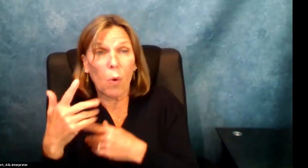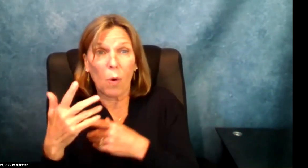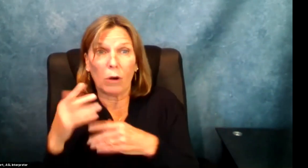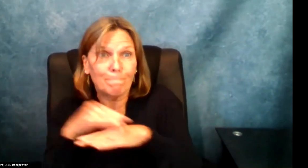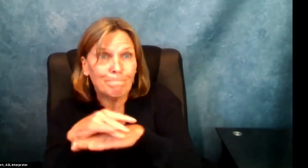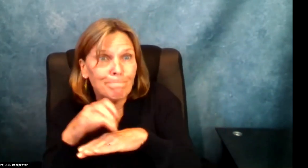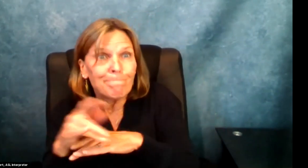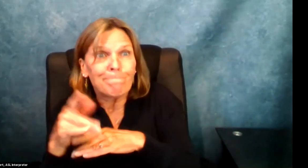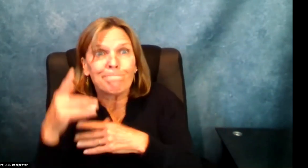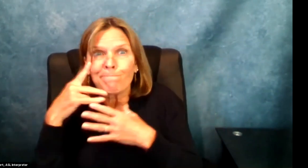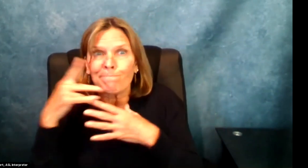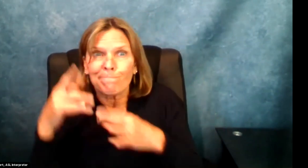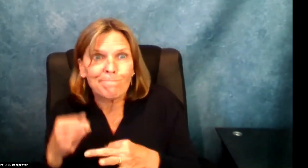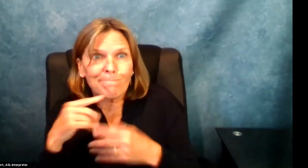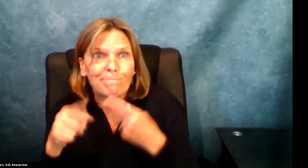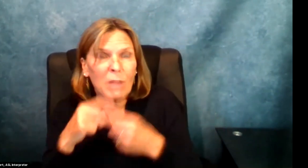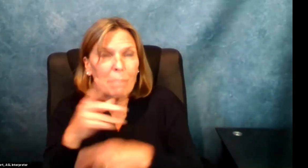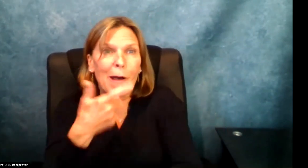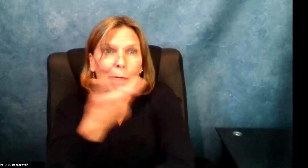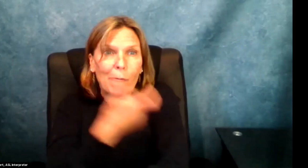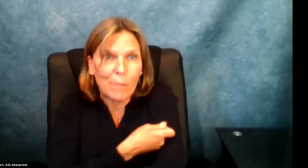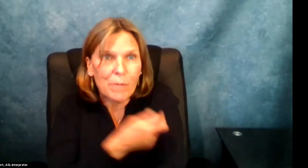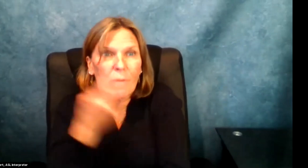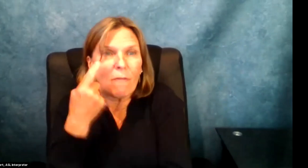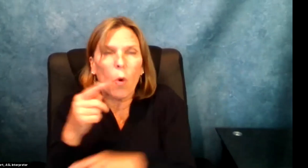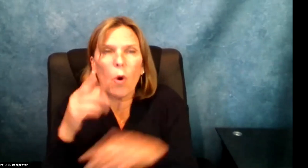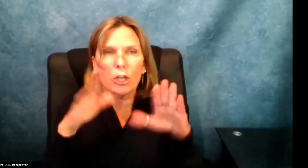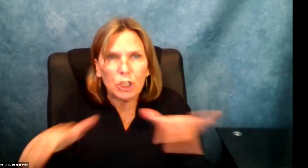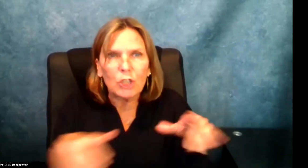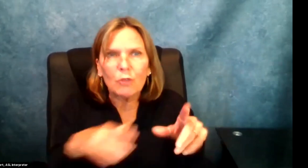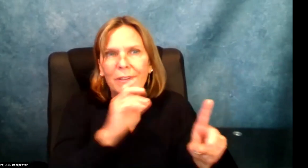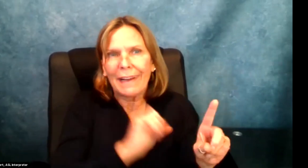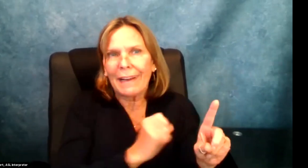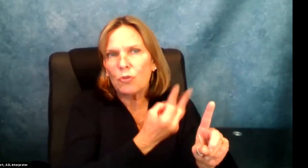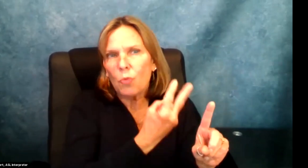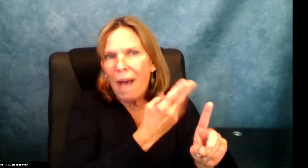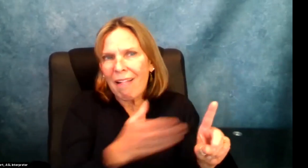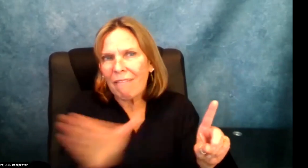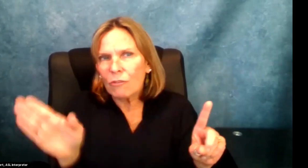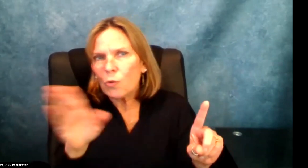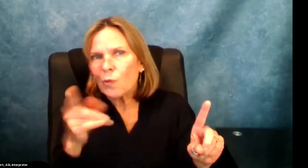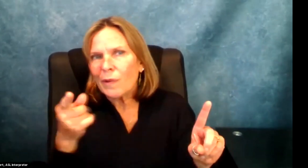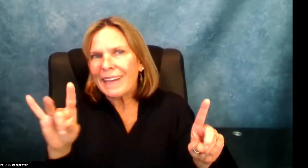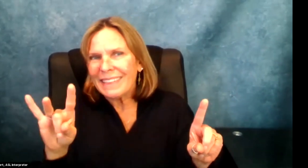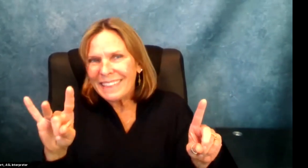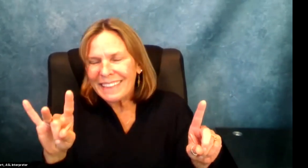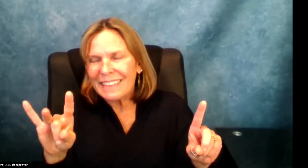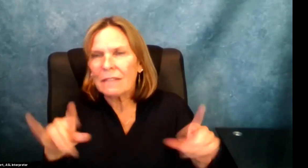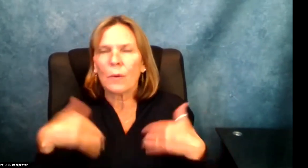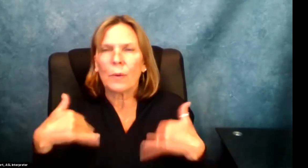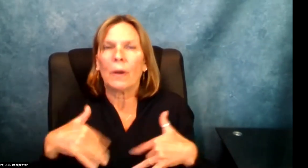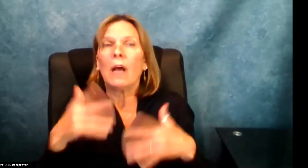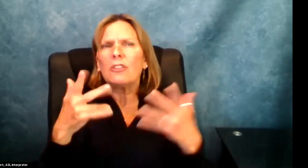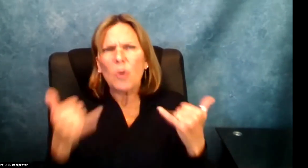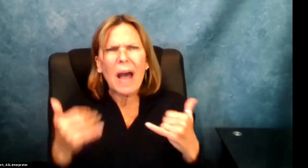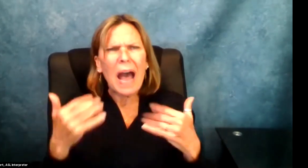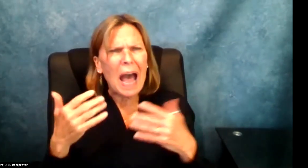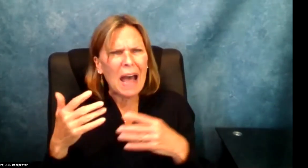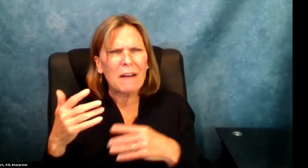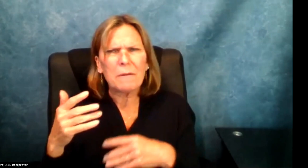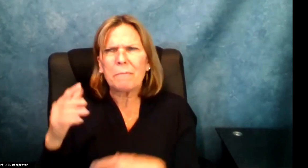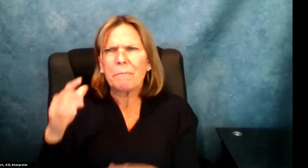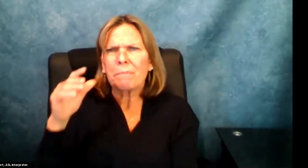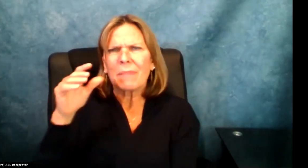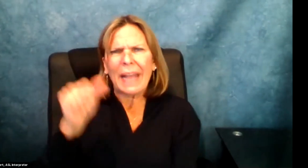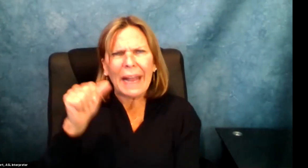you. So moving on, I'm going to pull up a slideshow that has been developed by the